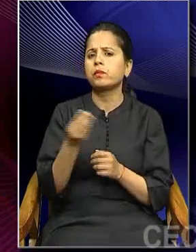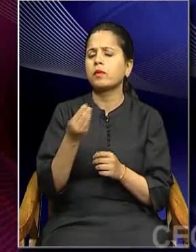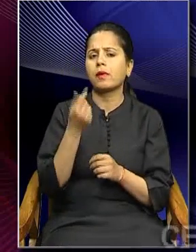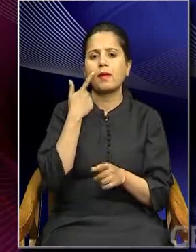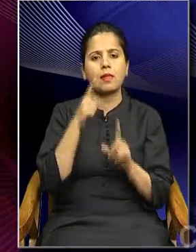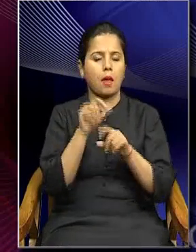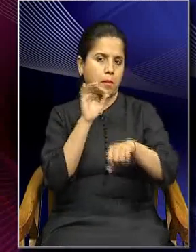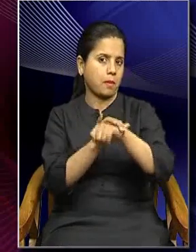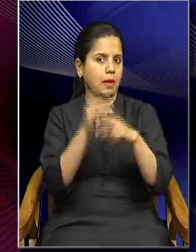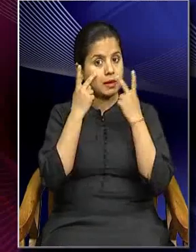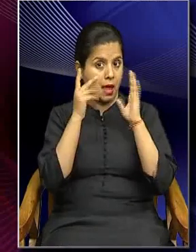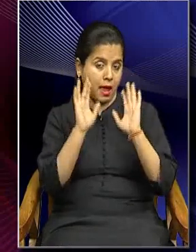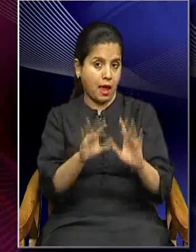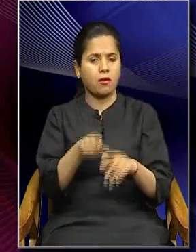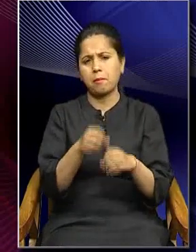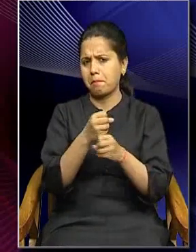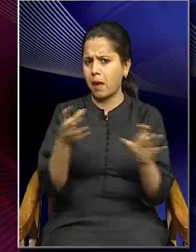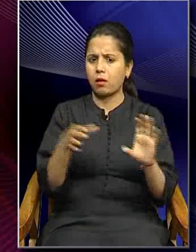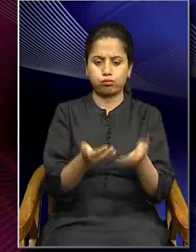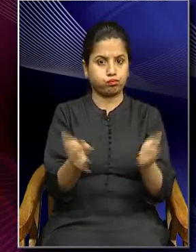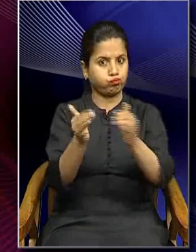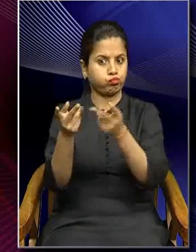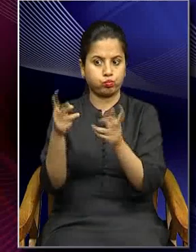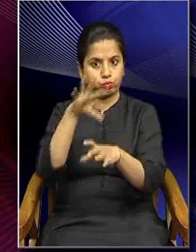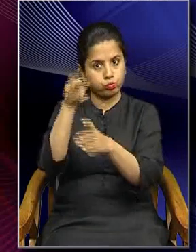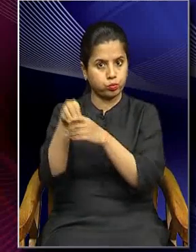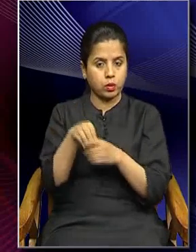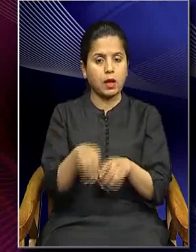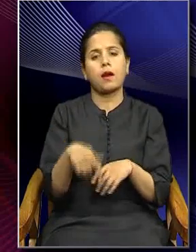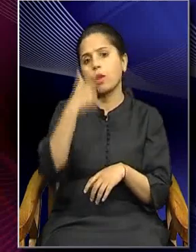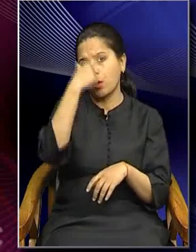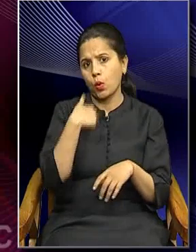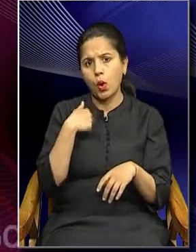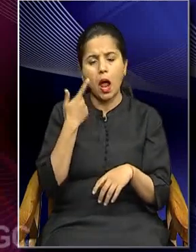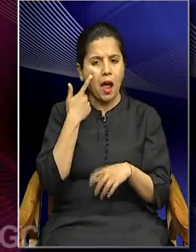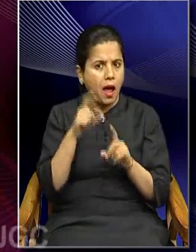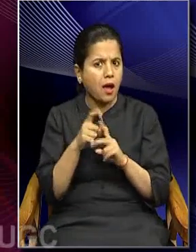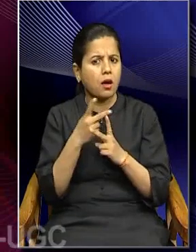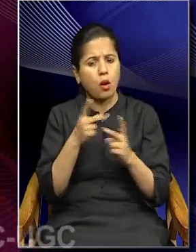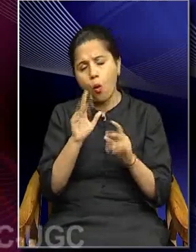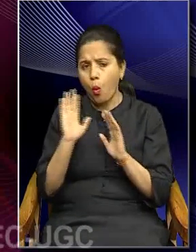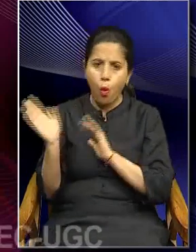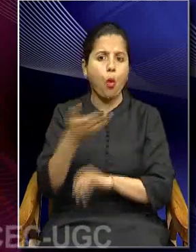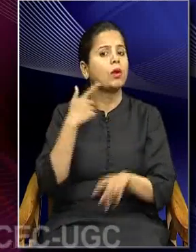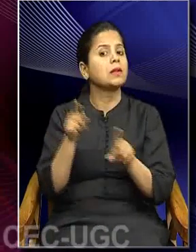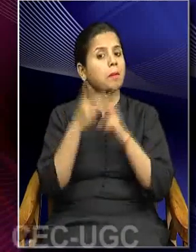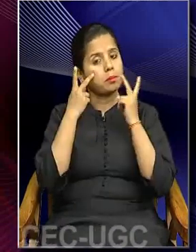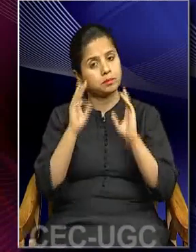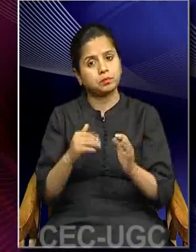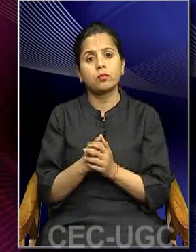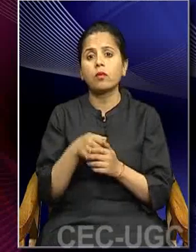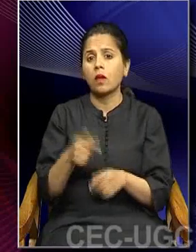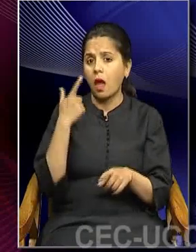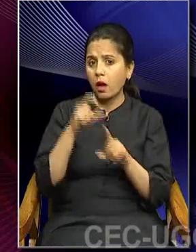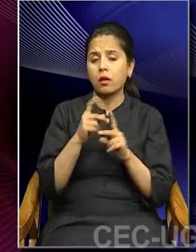identical potness in all the pots, an identical humanness in all humans, an identical